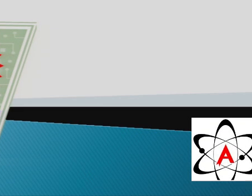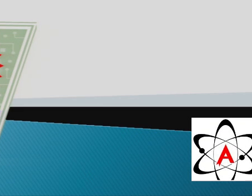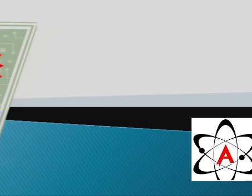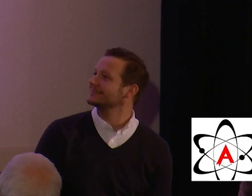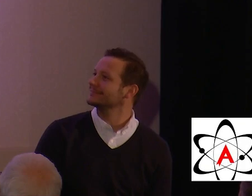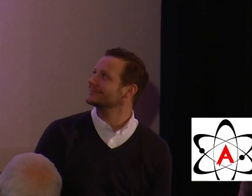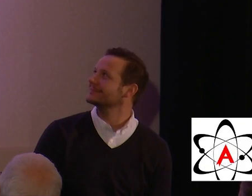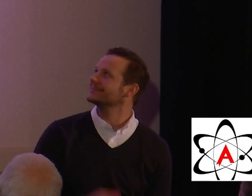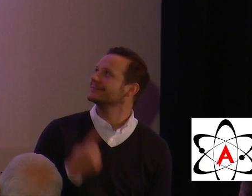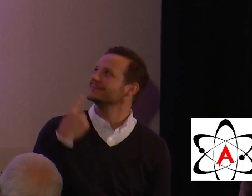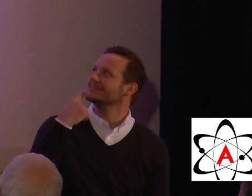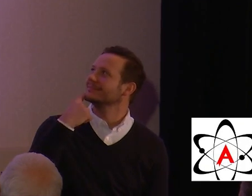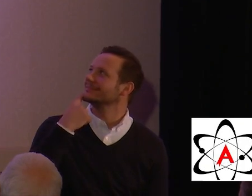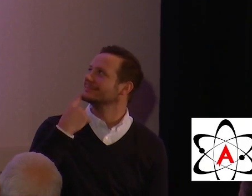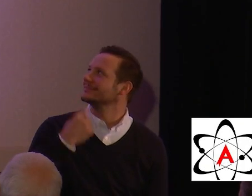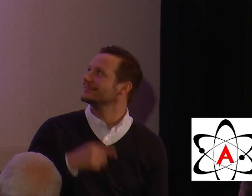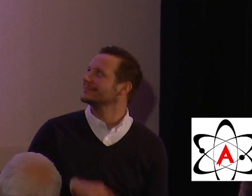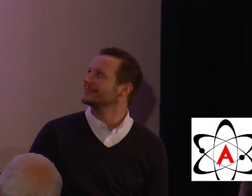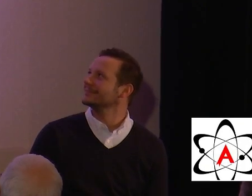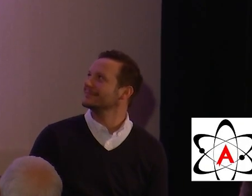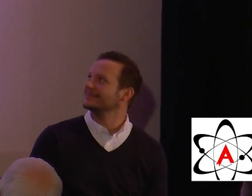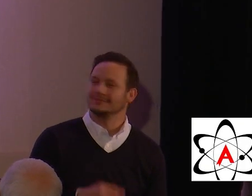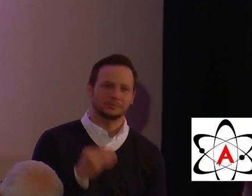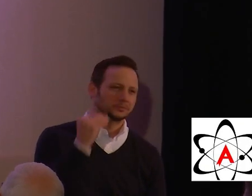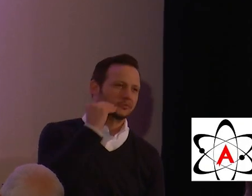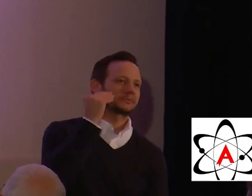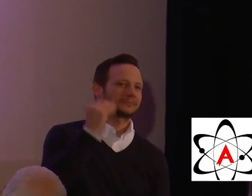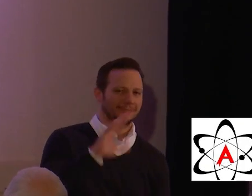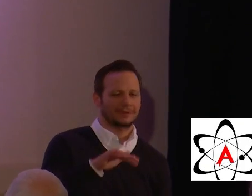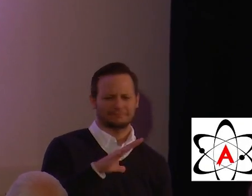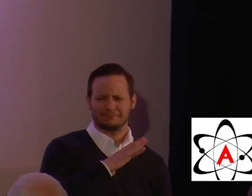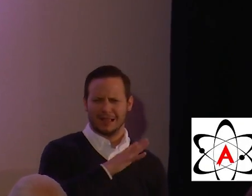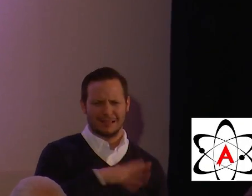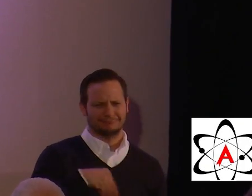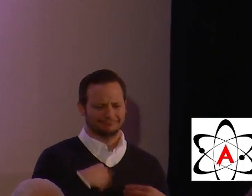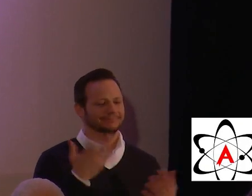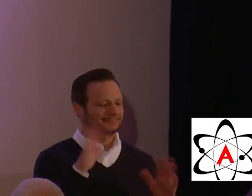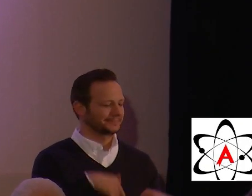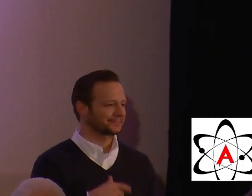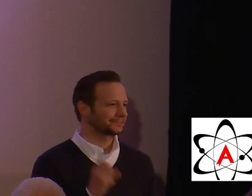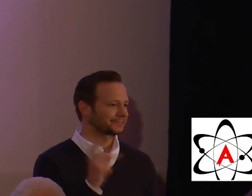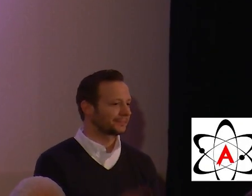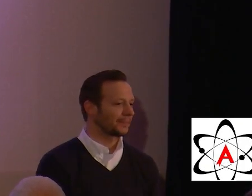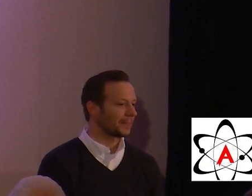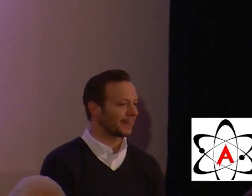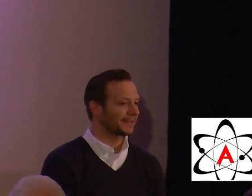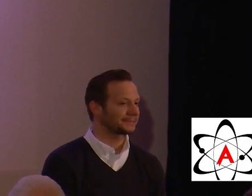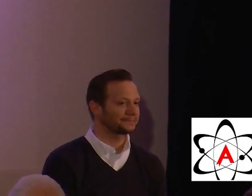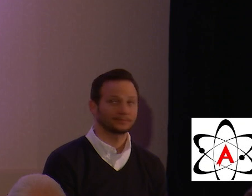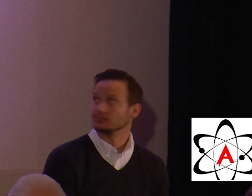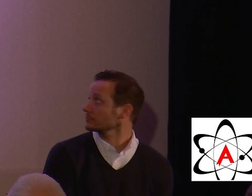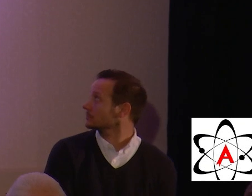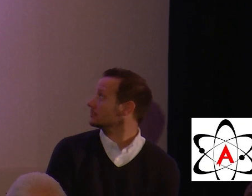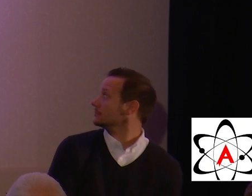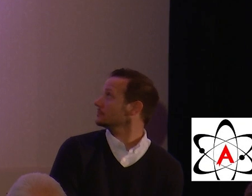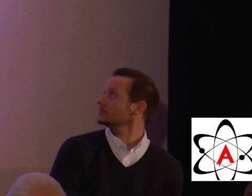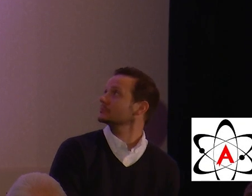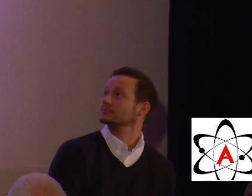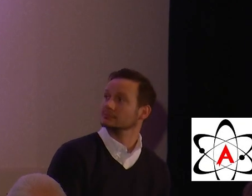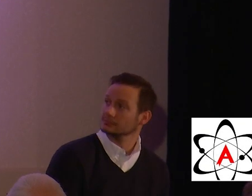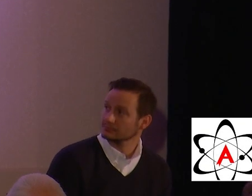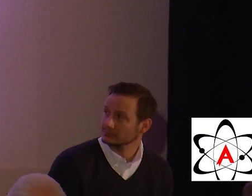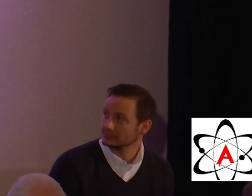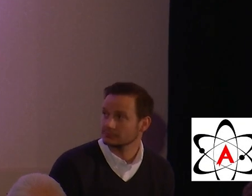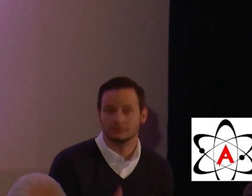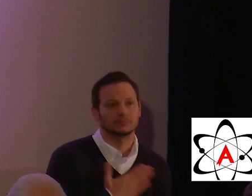That's okay. I don't want a lipstick on my face. How many people get the... It's not a good thing. All right, so my speech today is